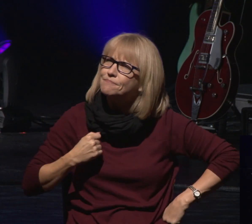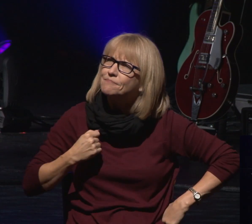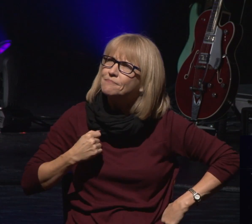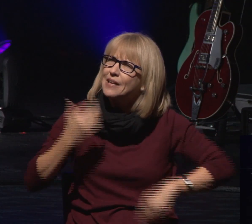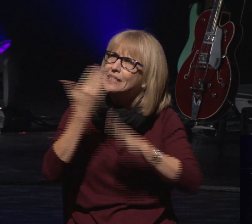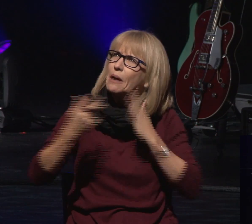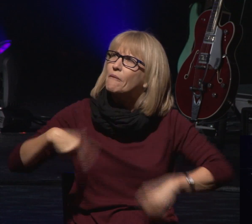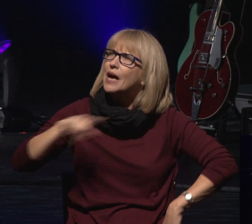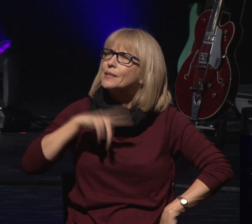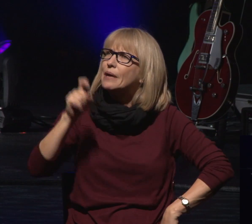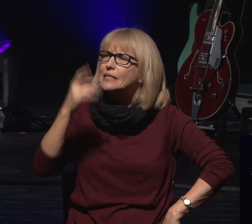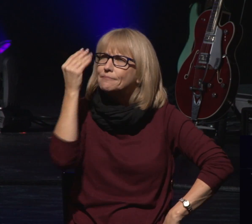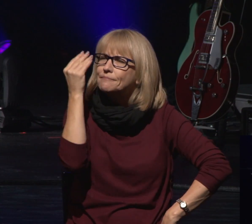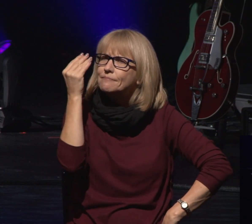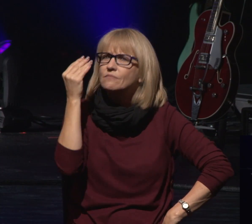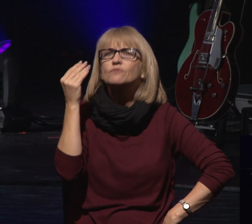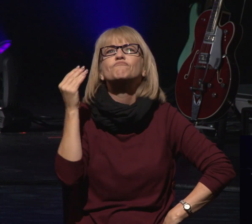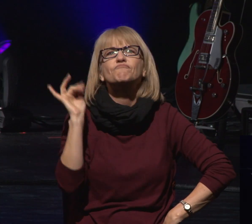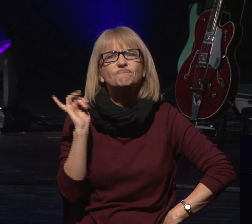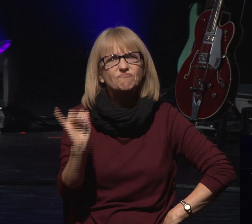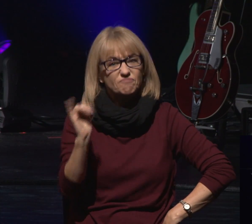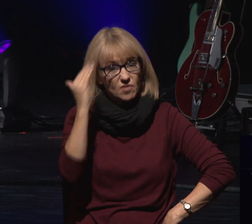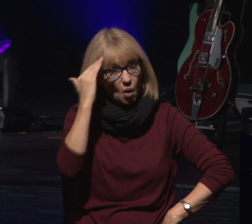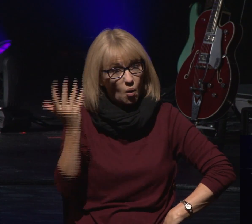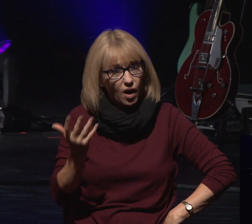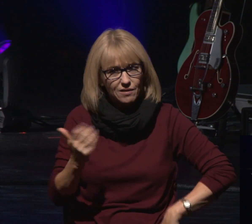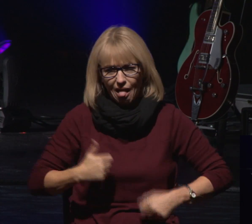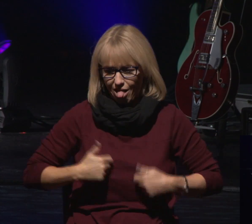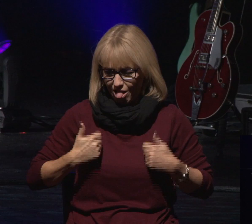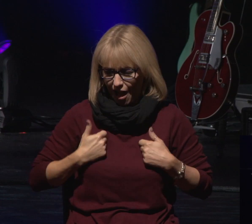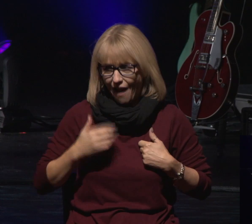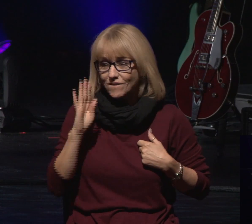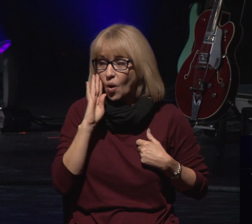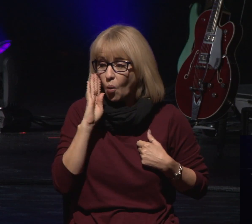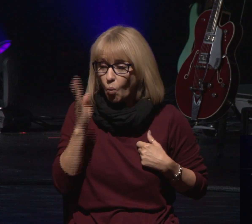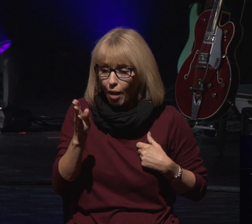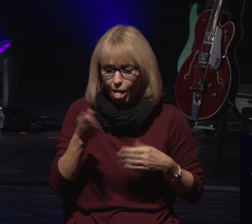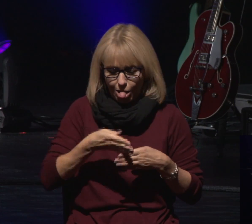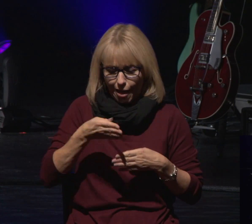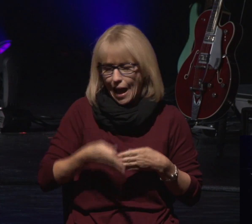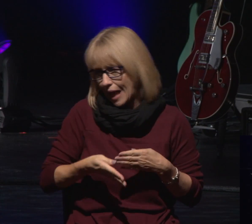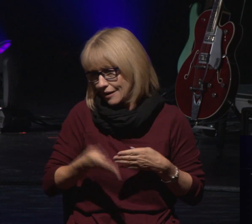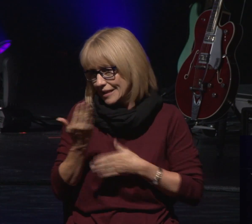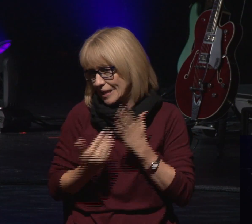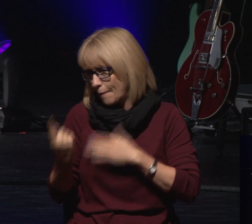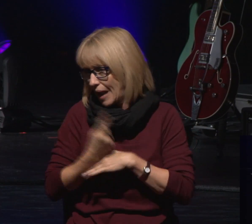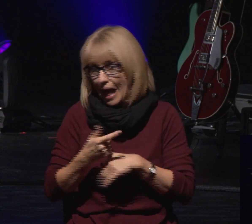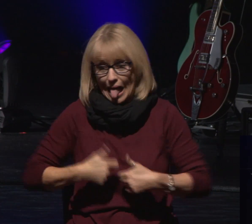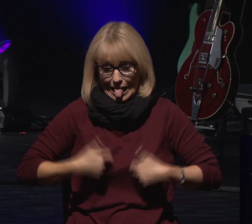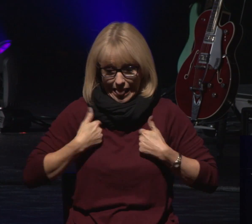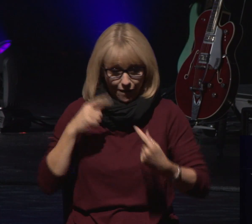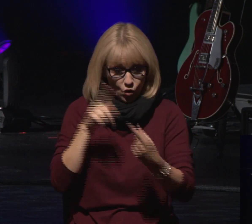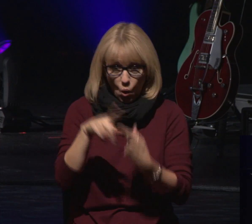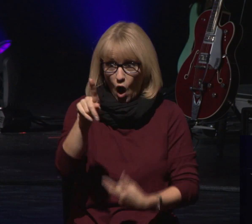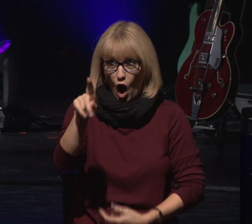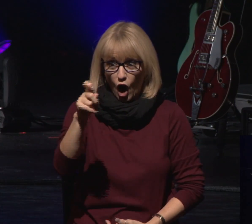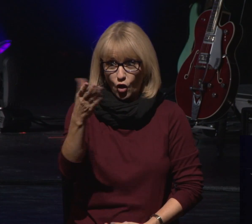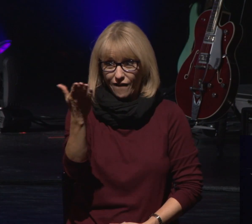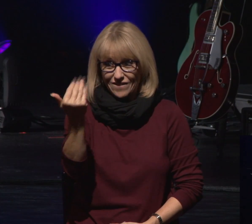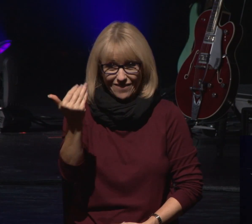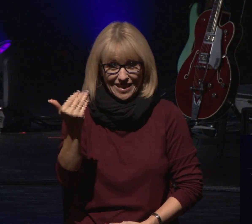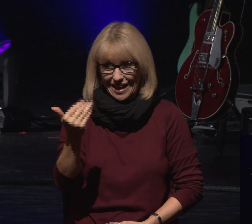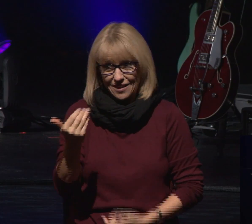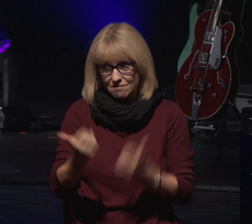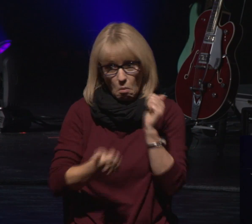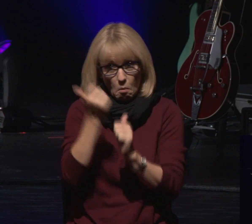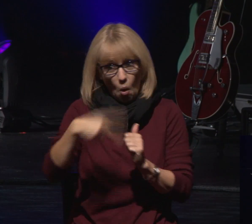that life is fragile. None of us are guaranteed we're going to live to 115. But life is fragile, and it can change